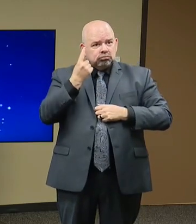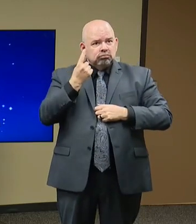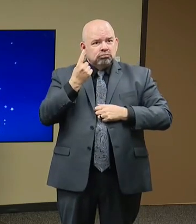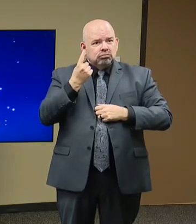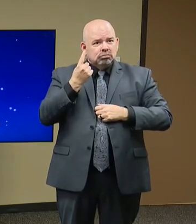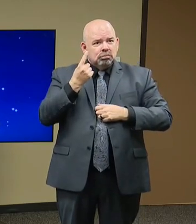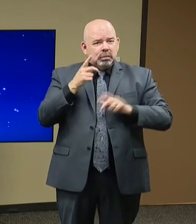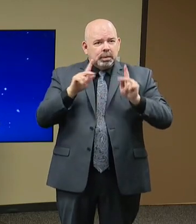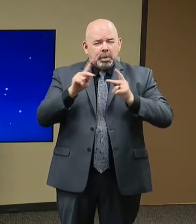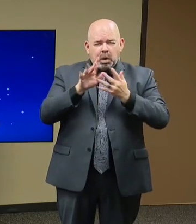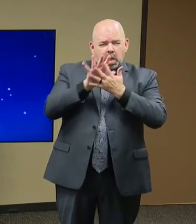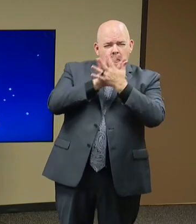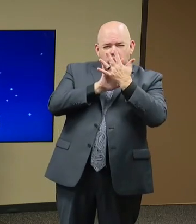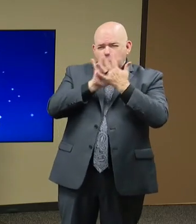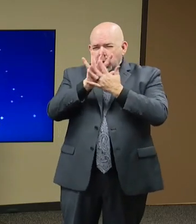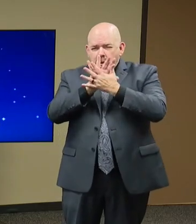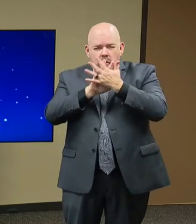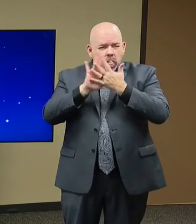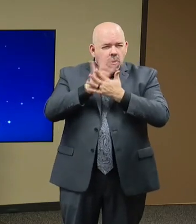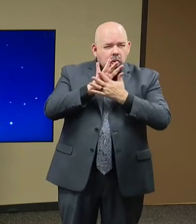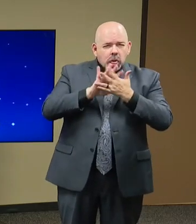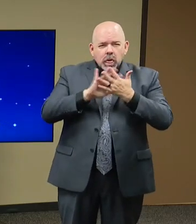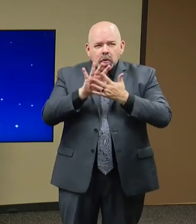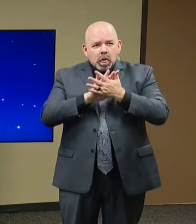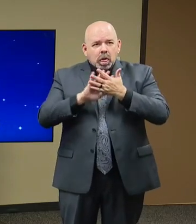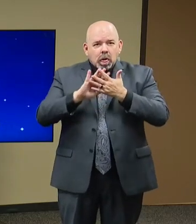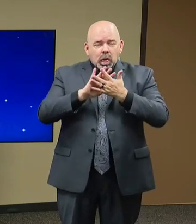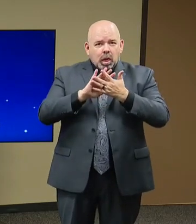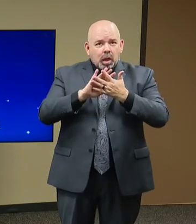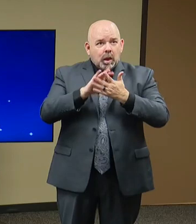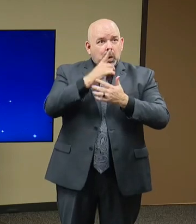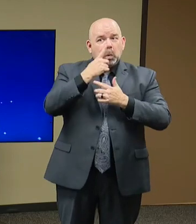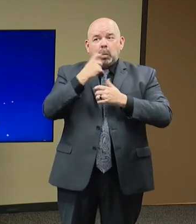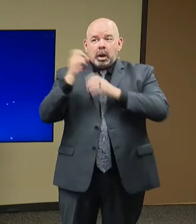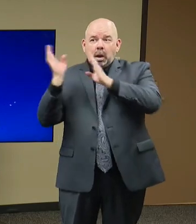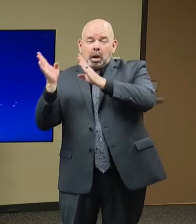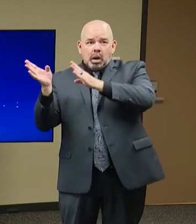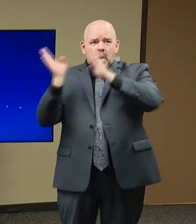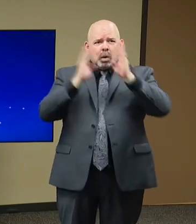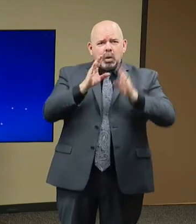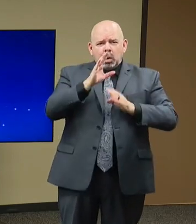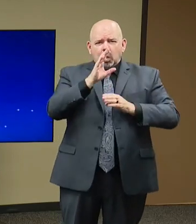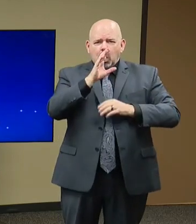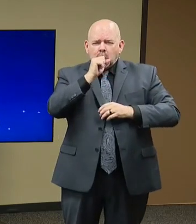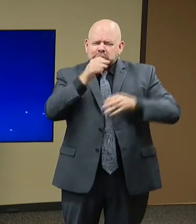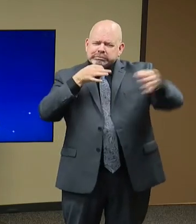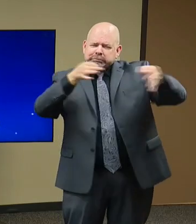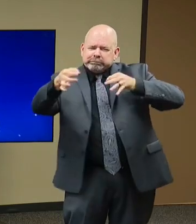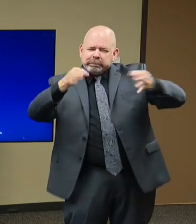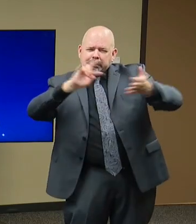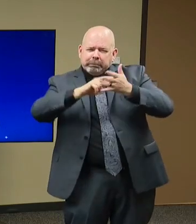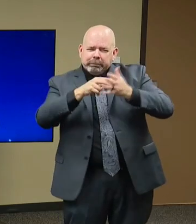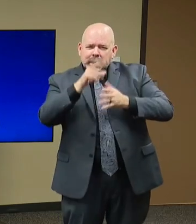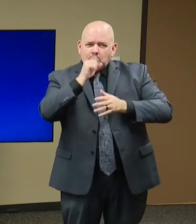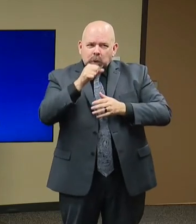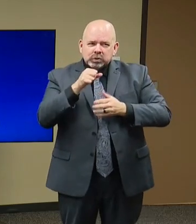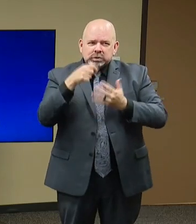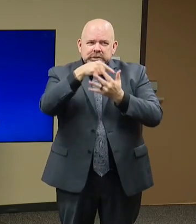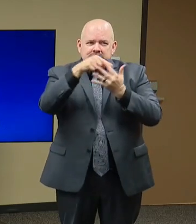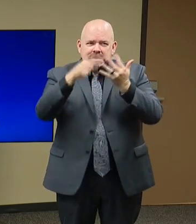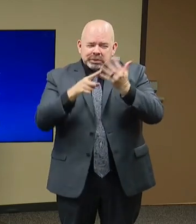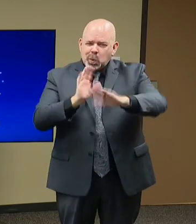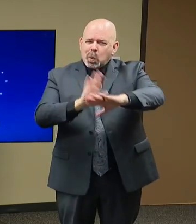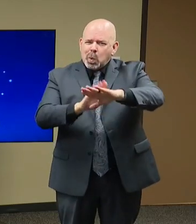we're saying we can move from red to orange, but then at the same time, these cautions about, you